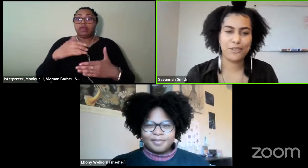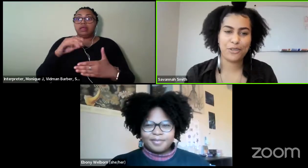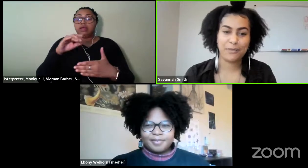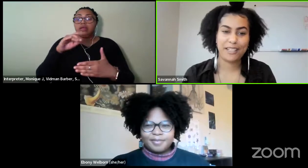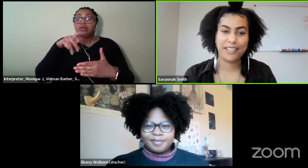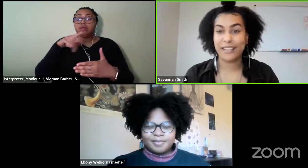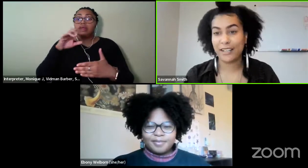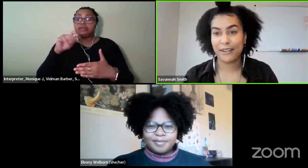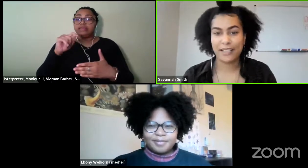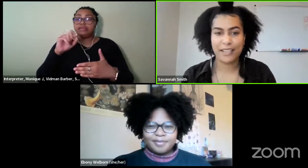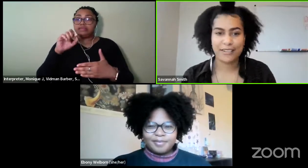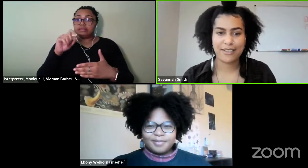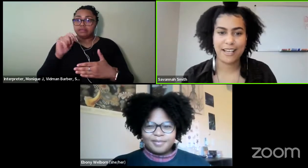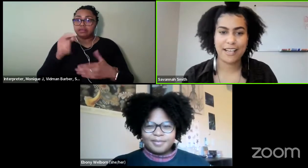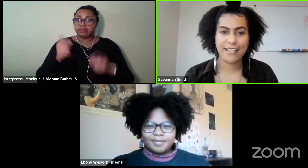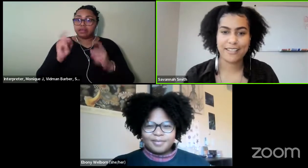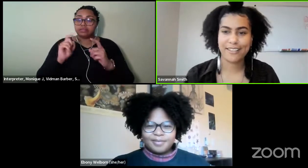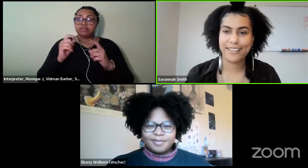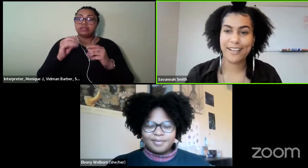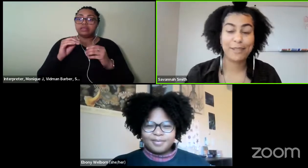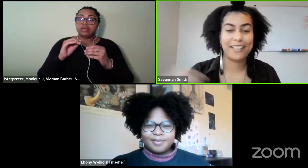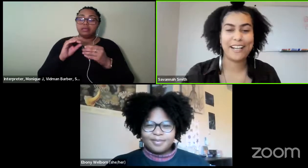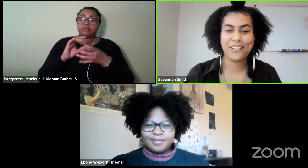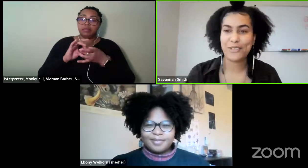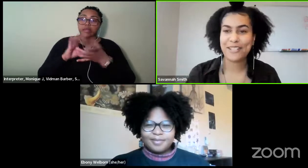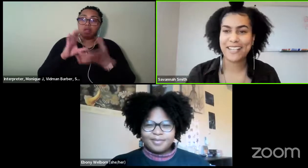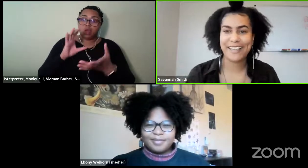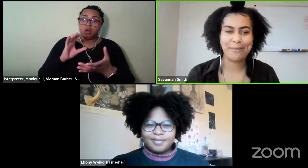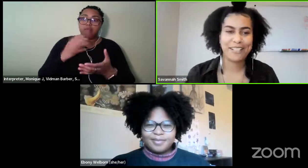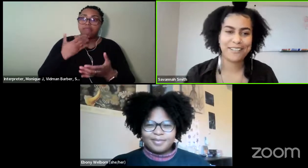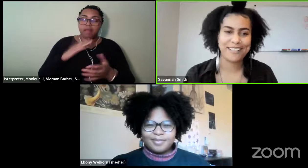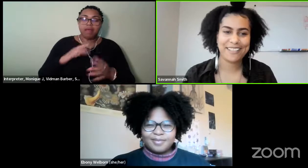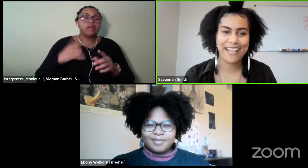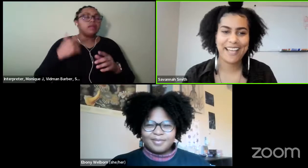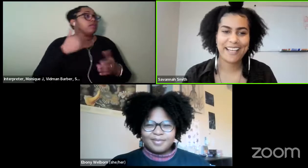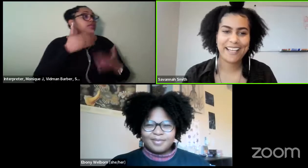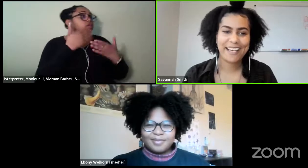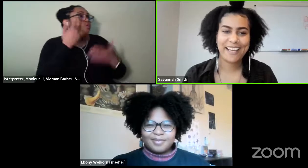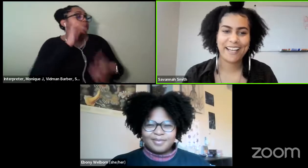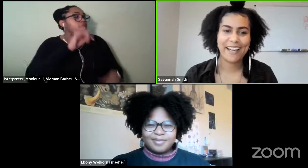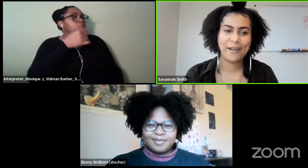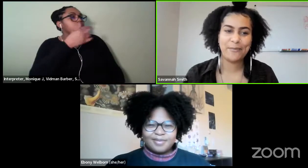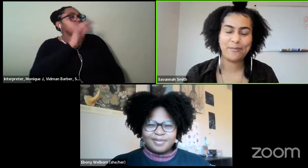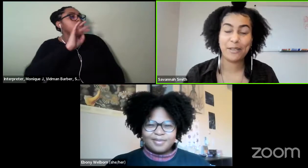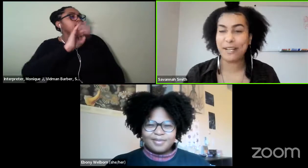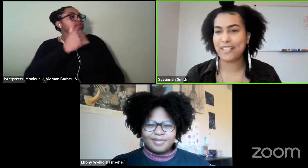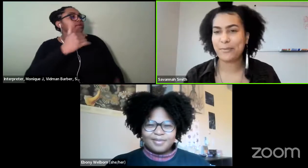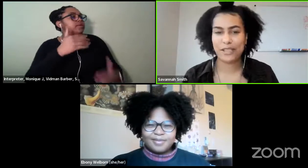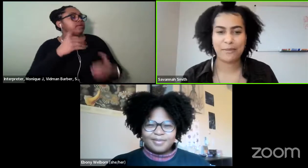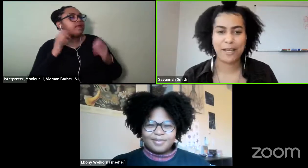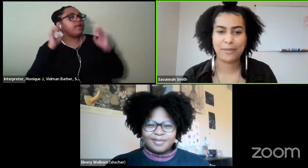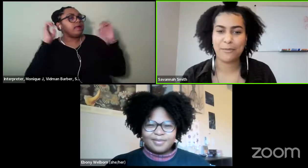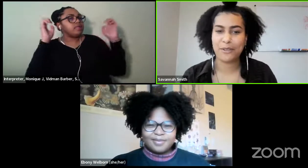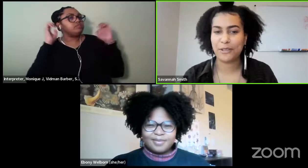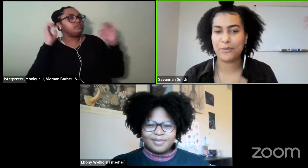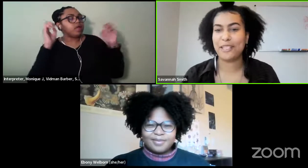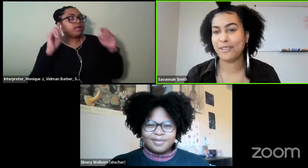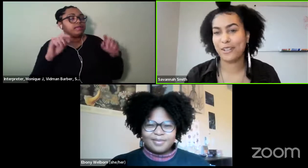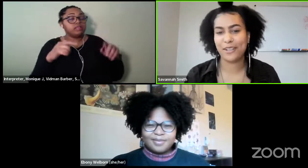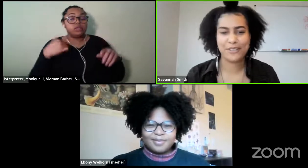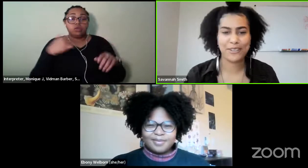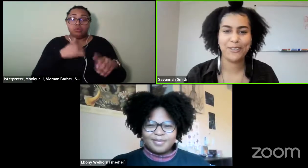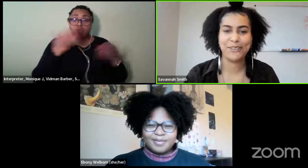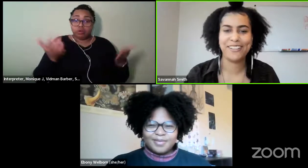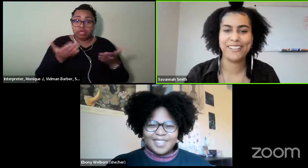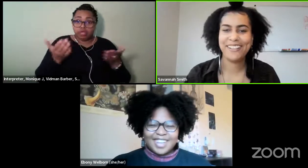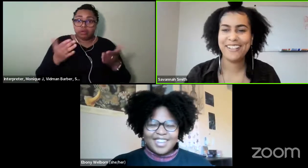Thank you all for joining me in that grounding exercise. Ebony and I are so excited to be here with you today. But by this point, you might be wondering who we